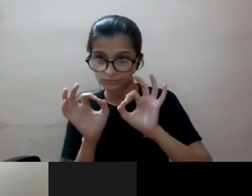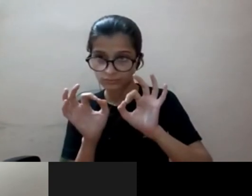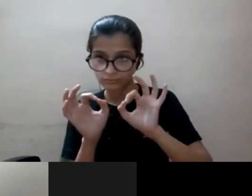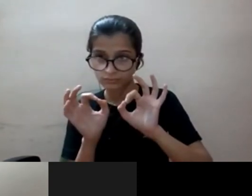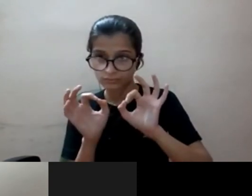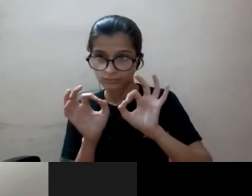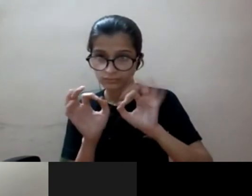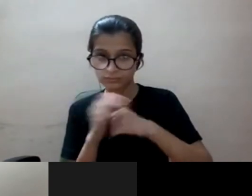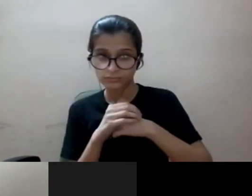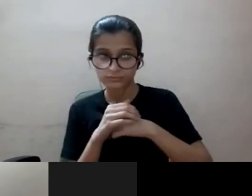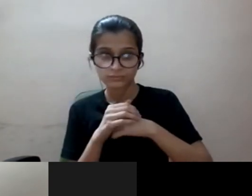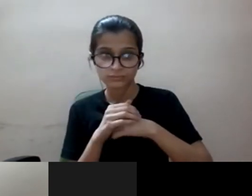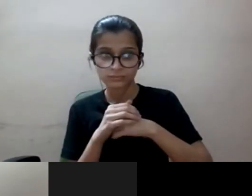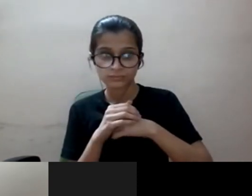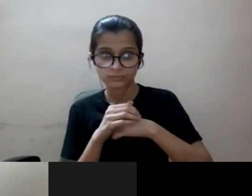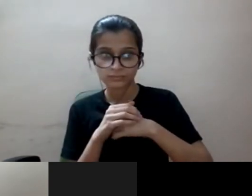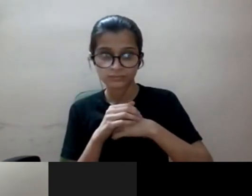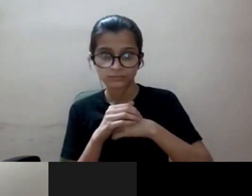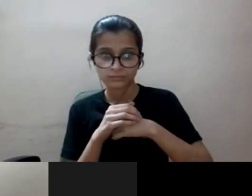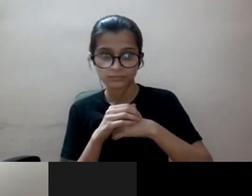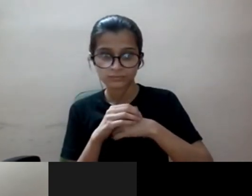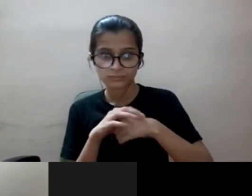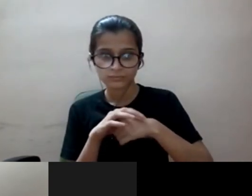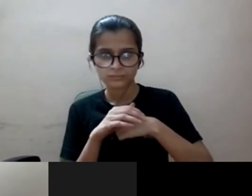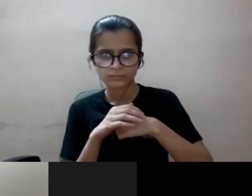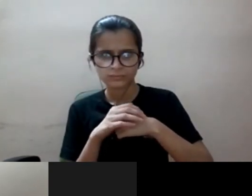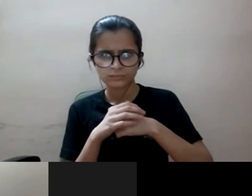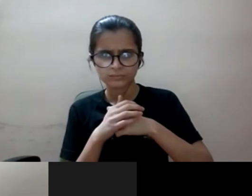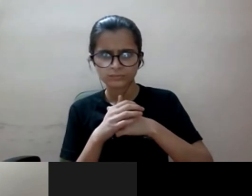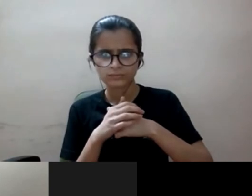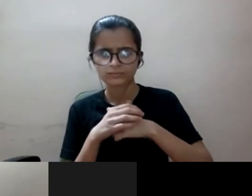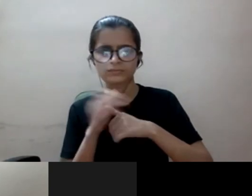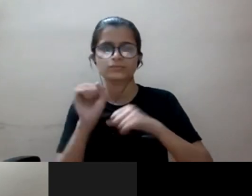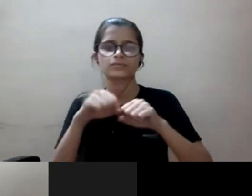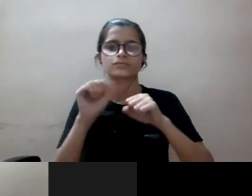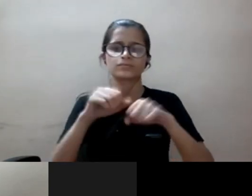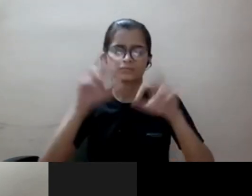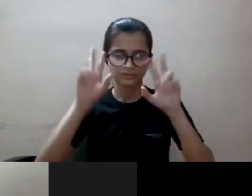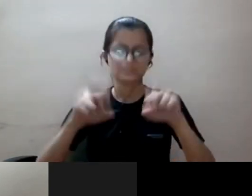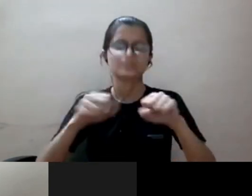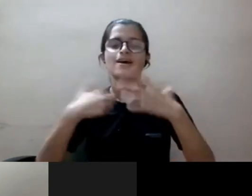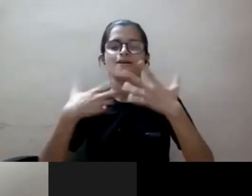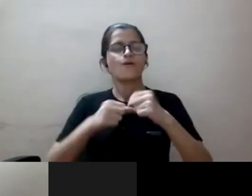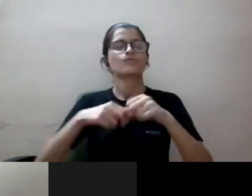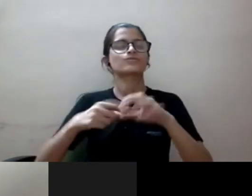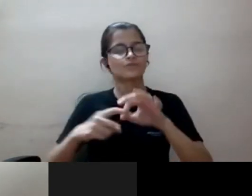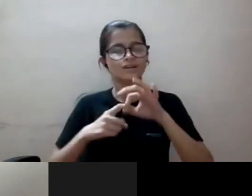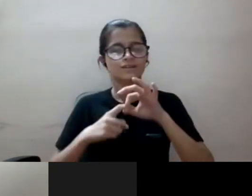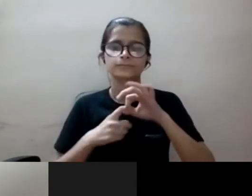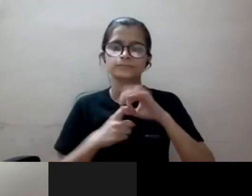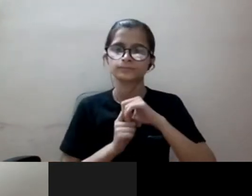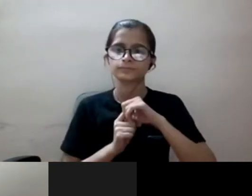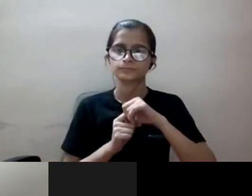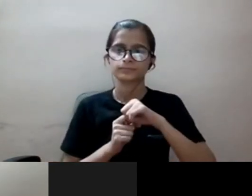Professor Kuusisto, would you like to take another couple of questions? Absolutely. Okay, sure. Then. Arvind Bhatt's hands been